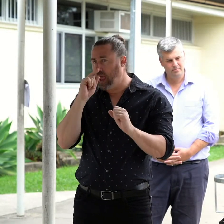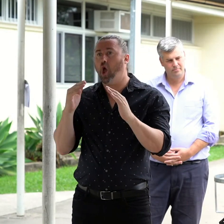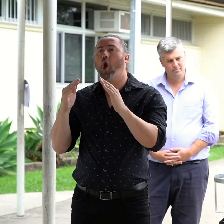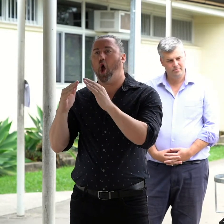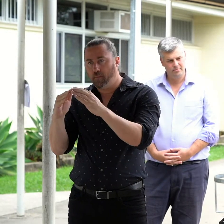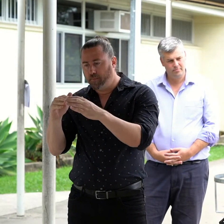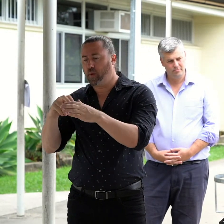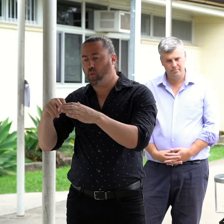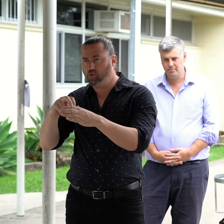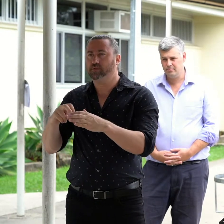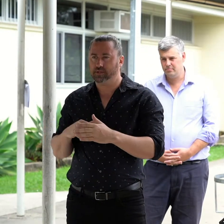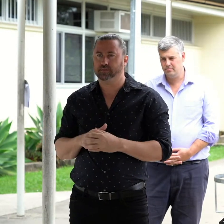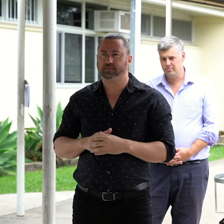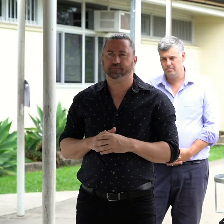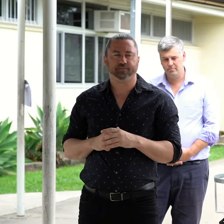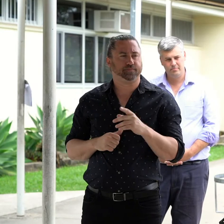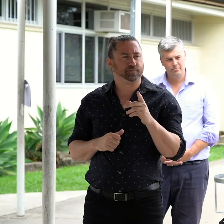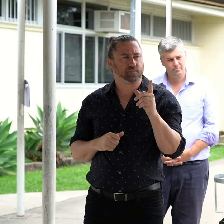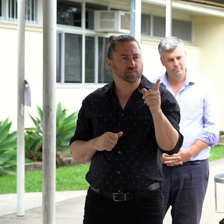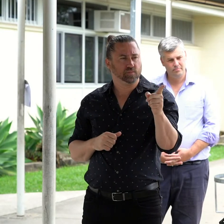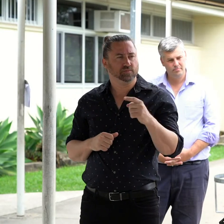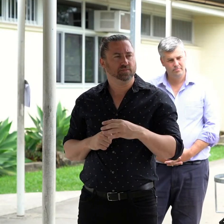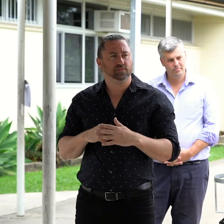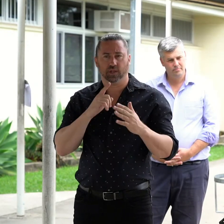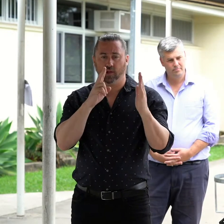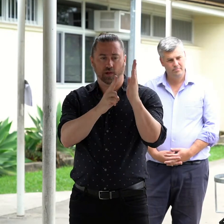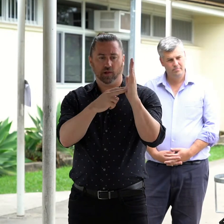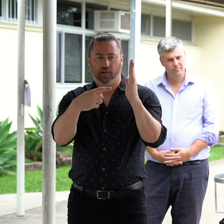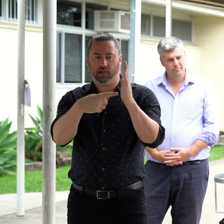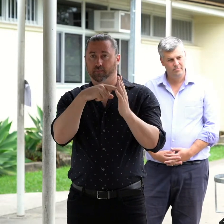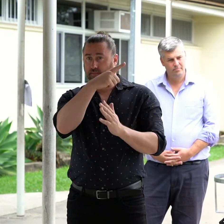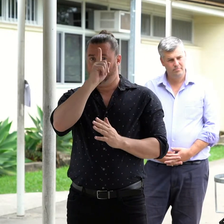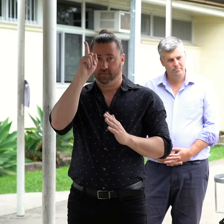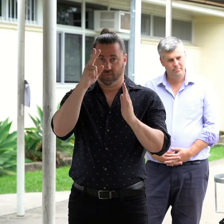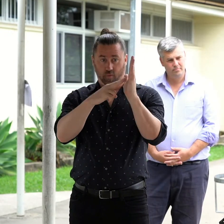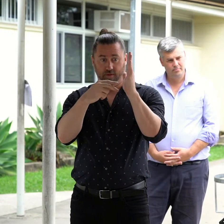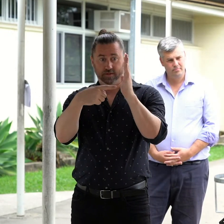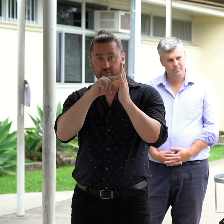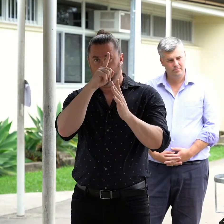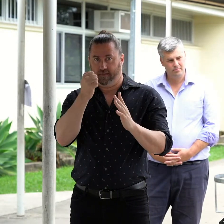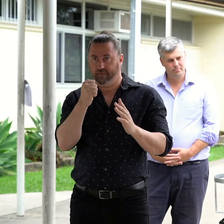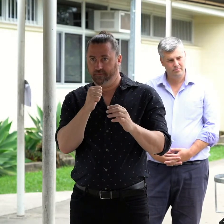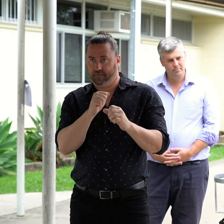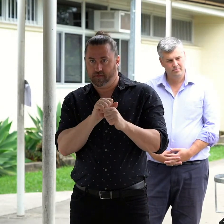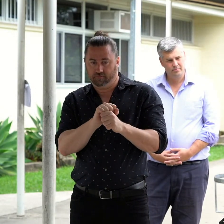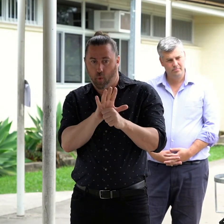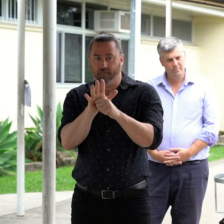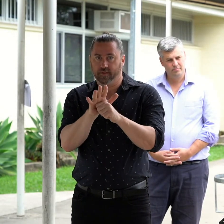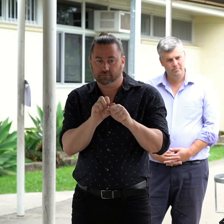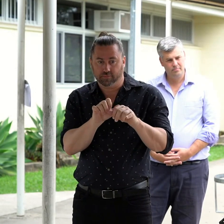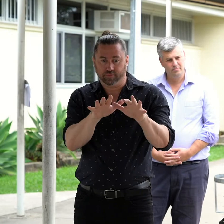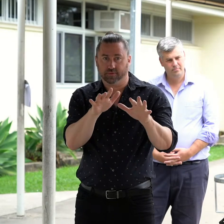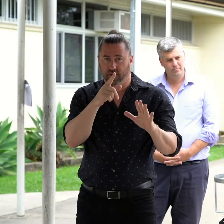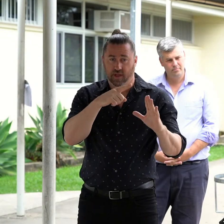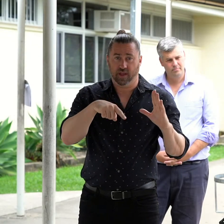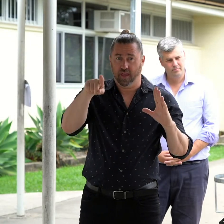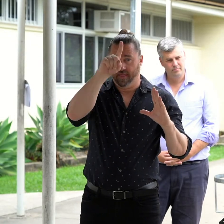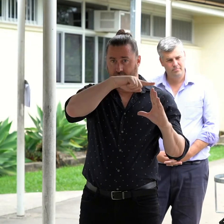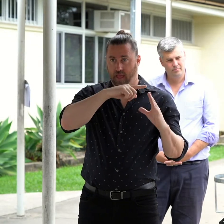mark. The Northern Territory, which is currently in a COVID-19 outbreak and arguably has the most to